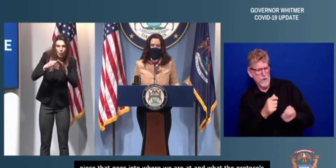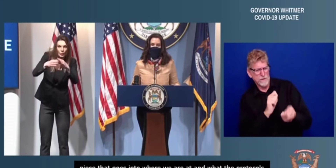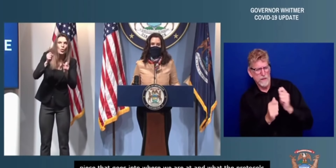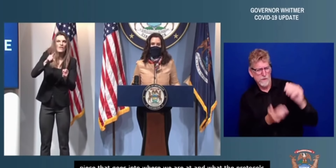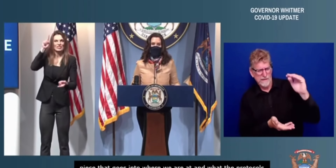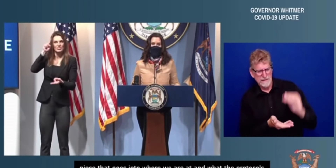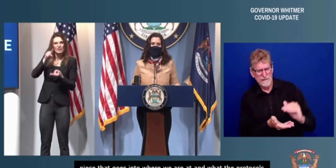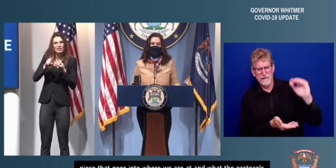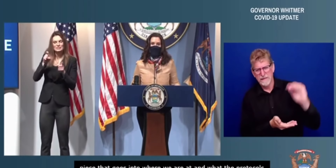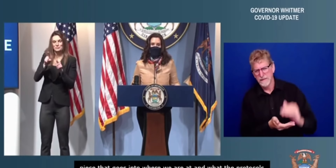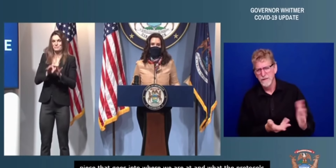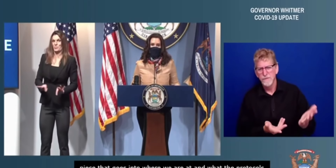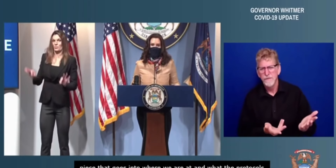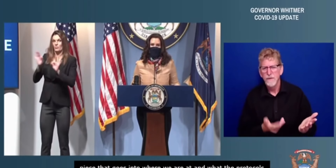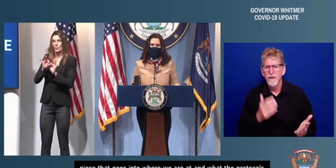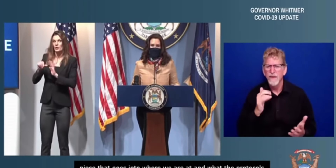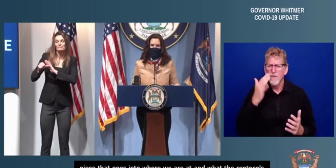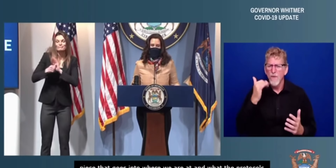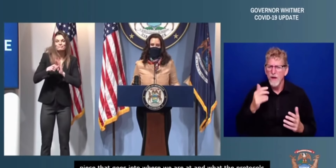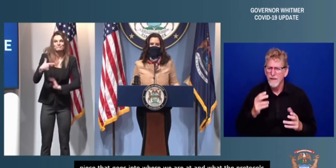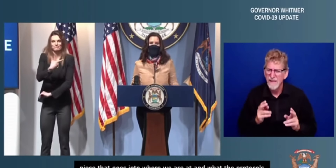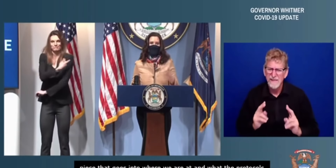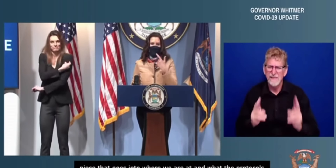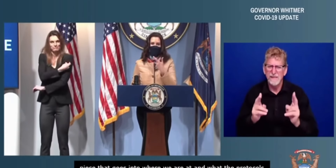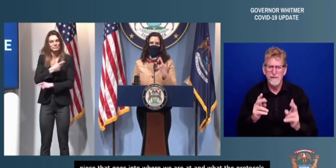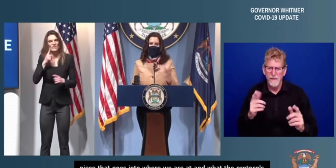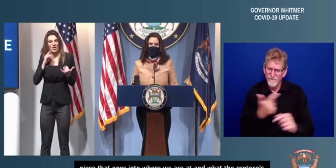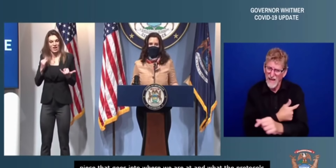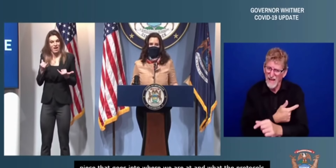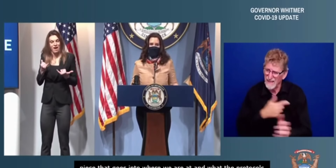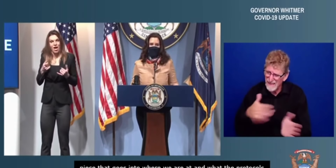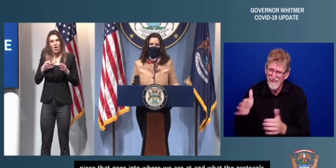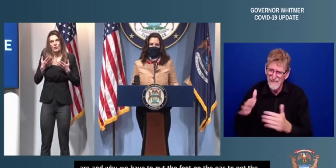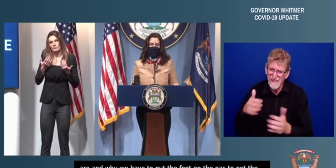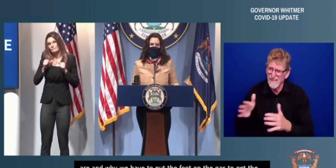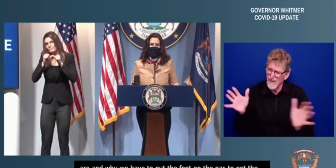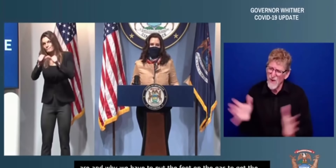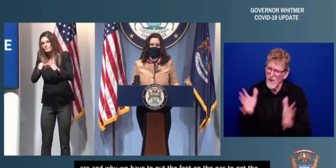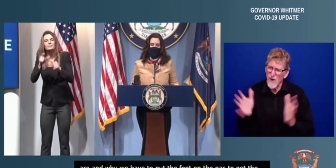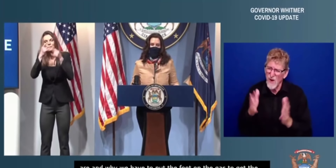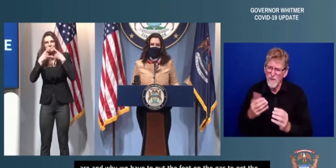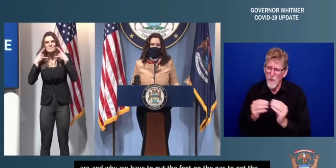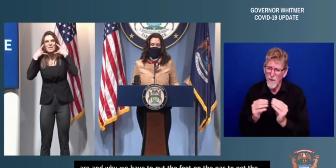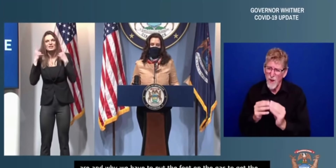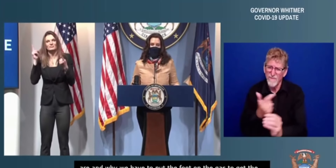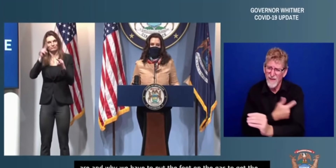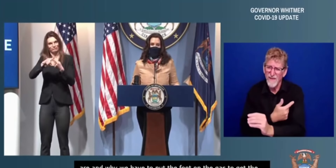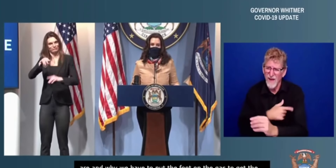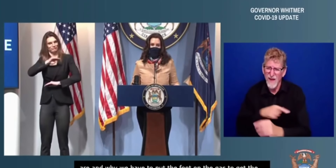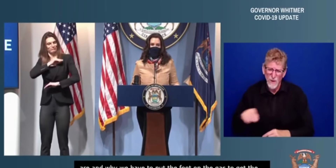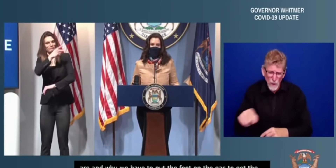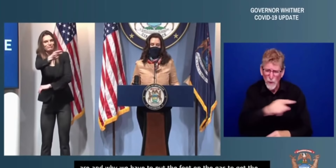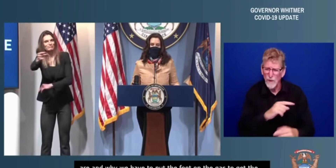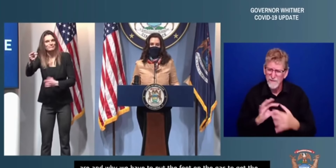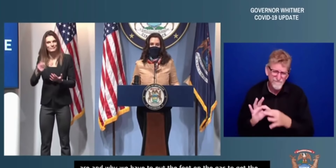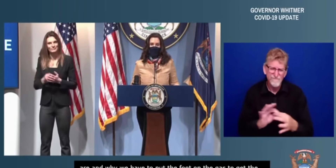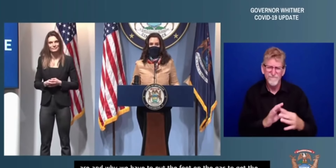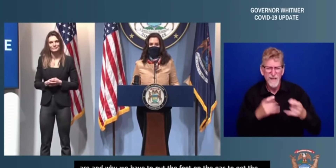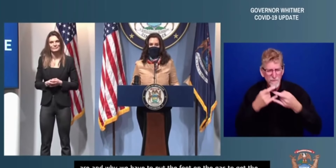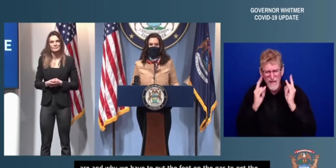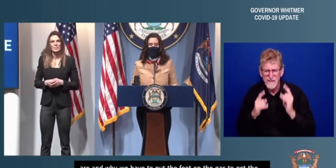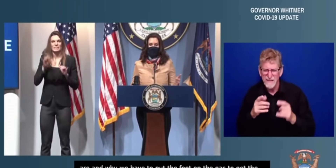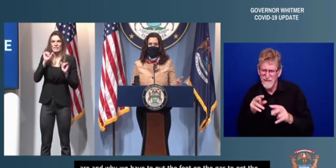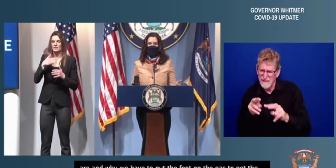vaccinated and implore people in the interim to do their part by masking up. So as always, those are